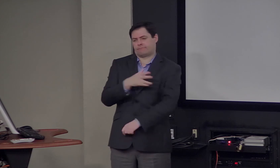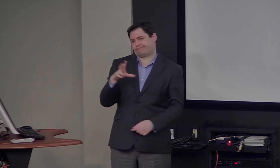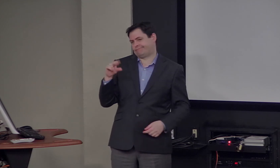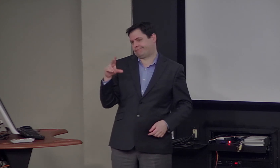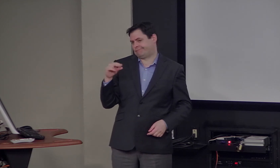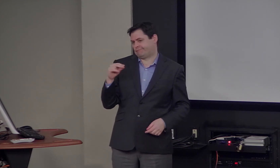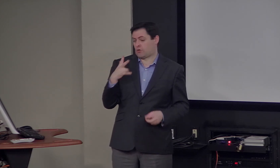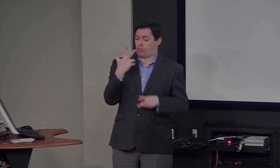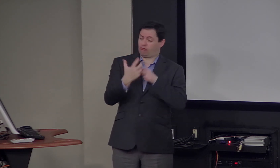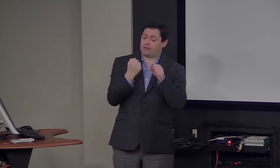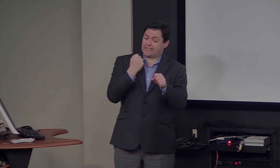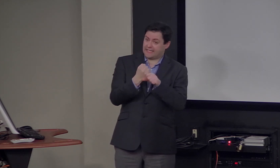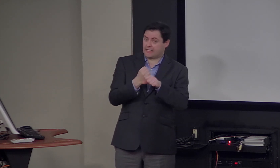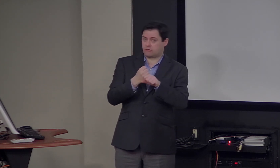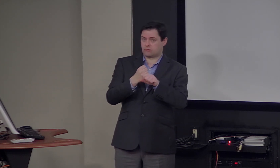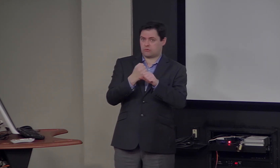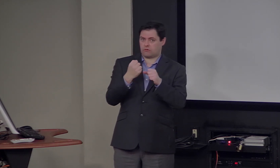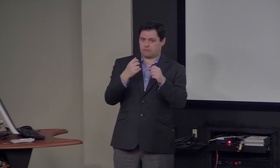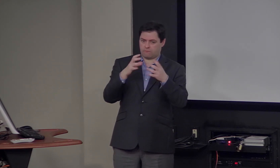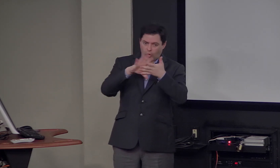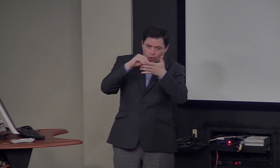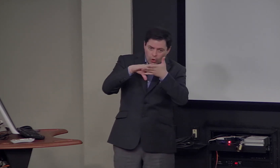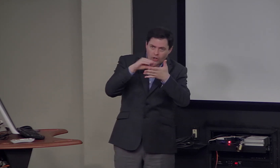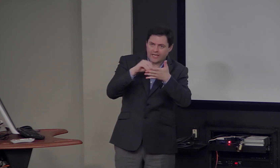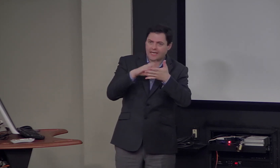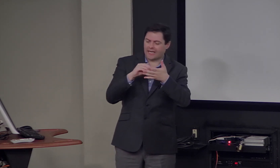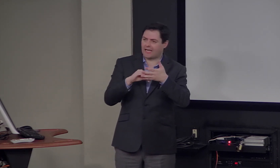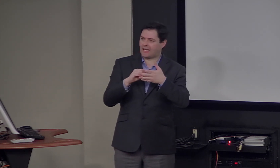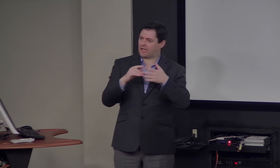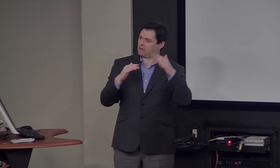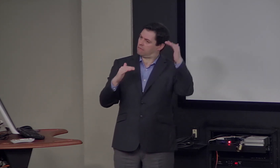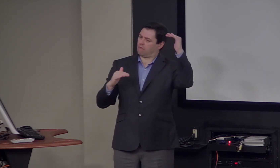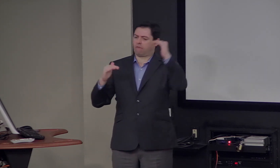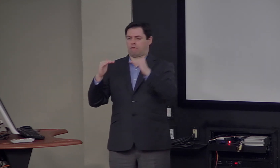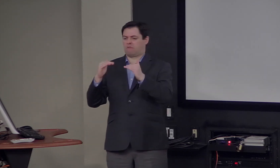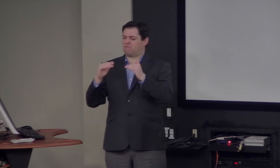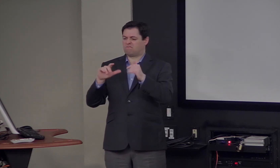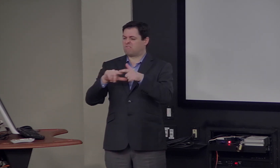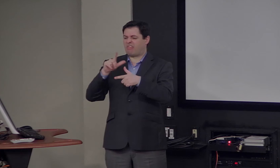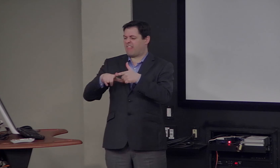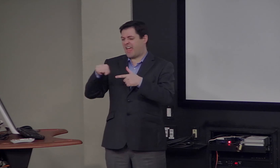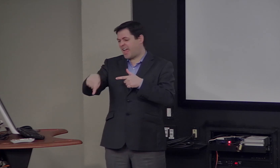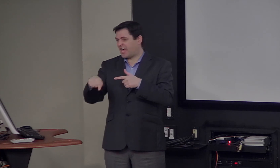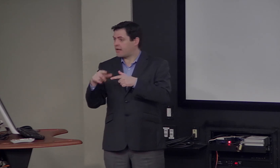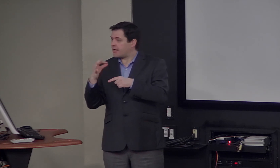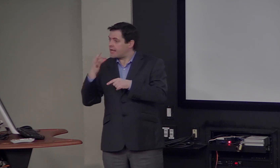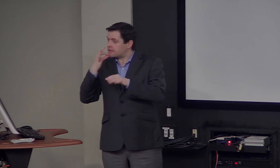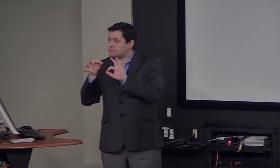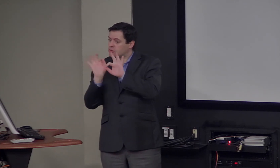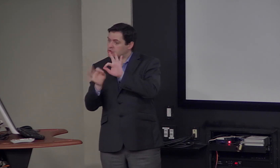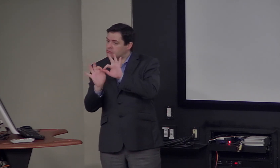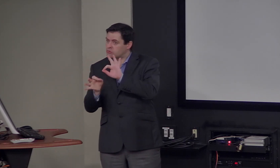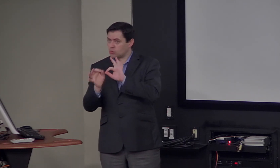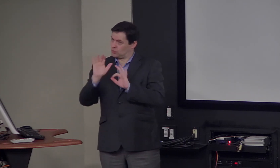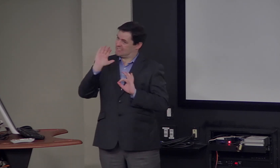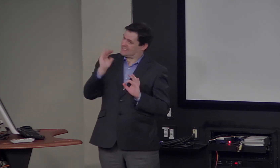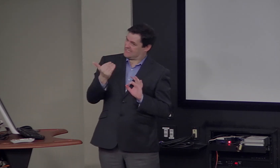not appear that there is a substantial increase in improvement. We do see that as over time, as the BSL